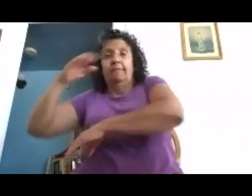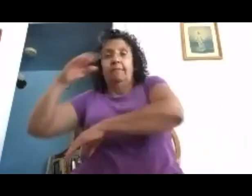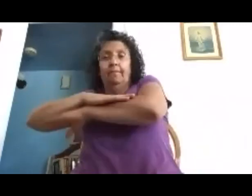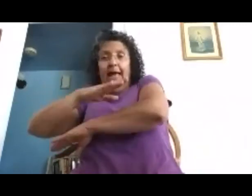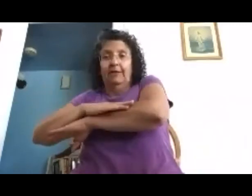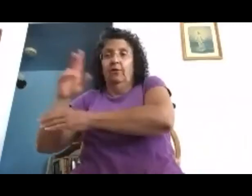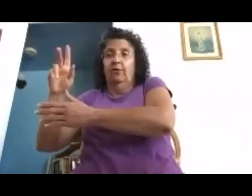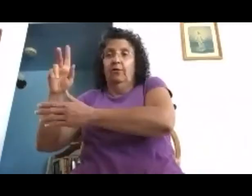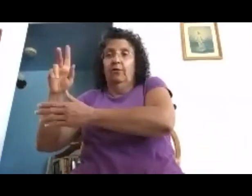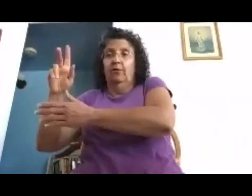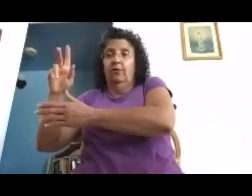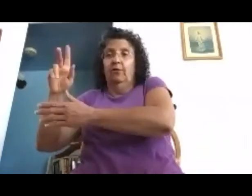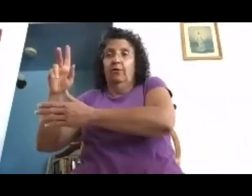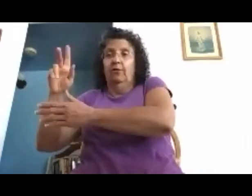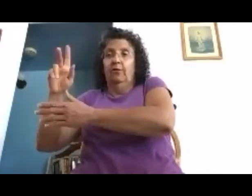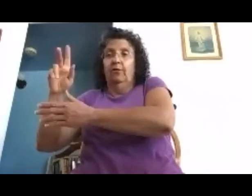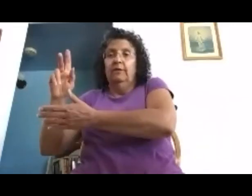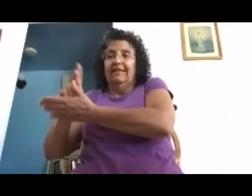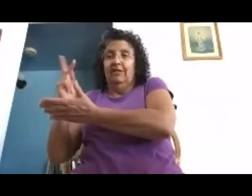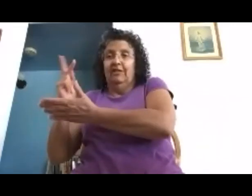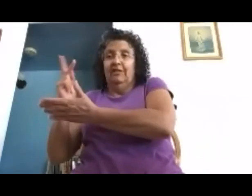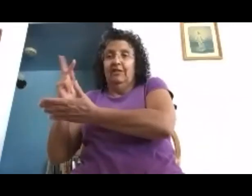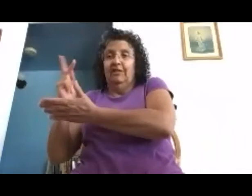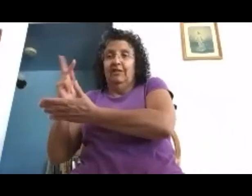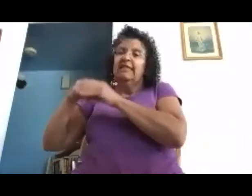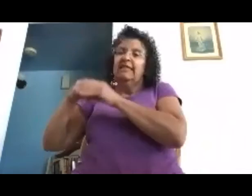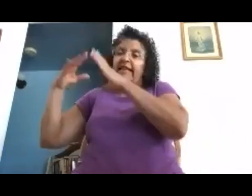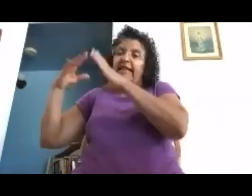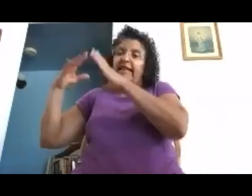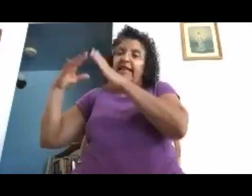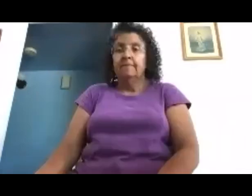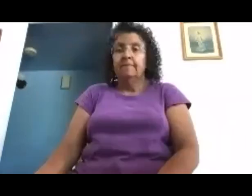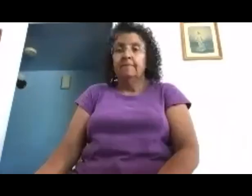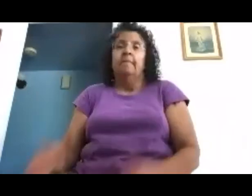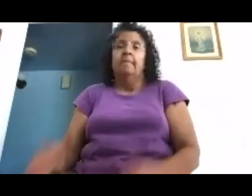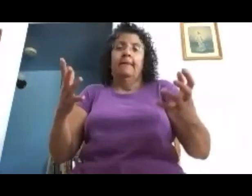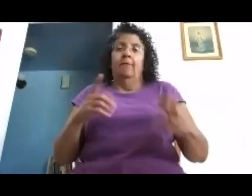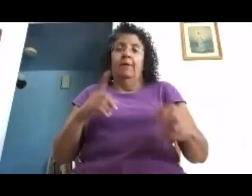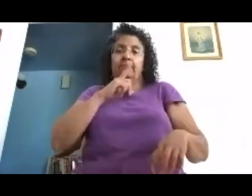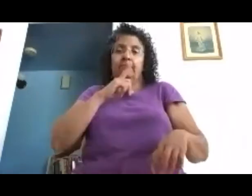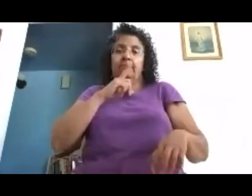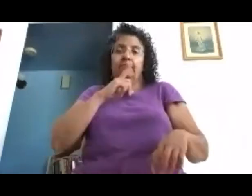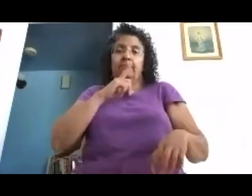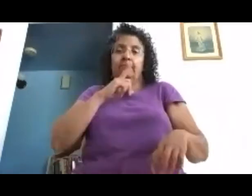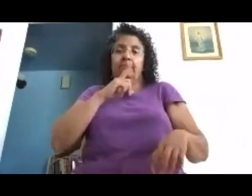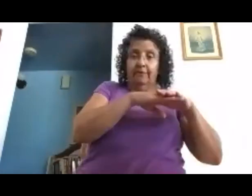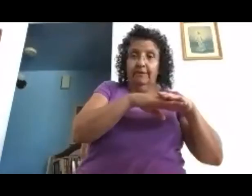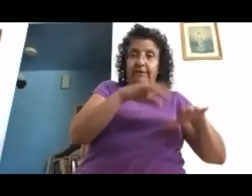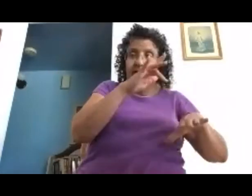was inside. And I wanted to make sure that the surface they were touching stayed the same